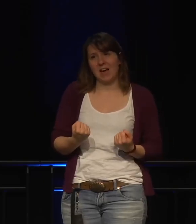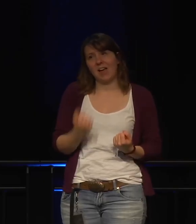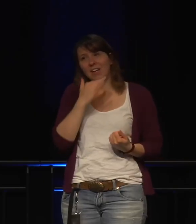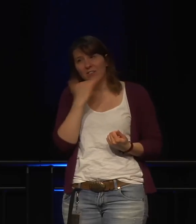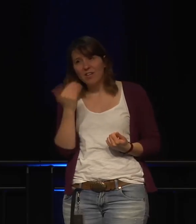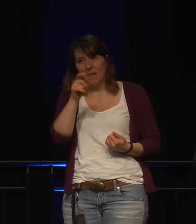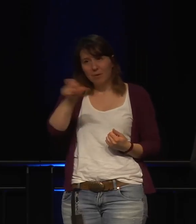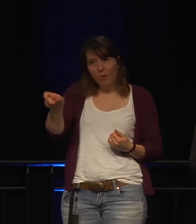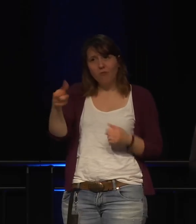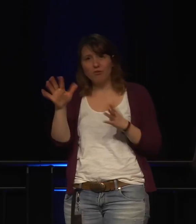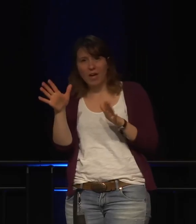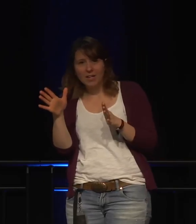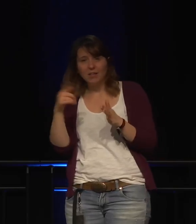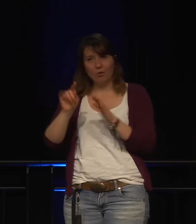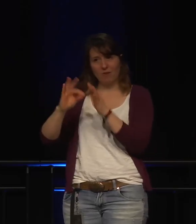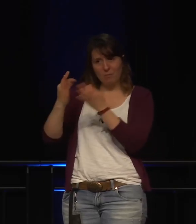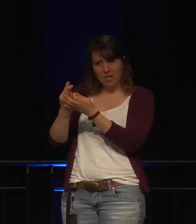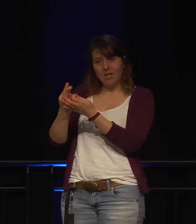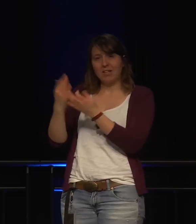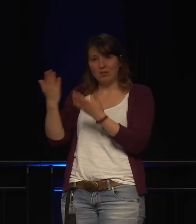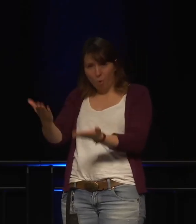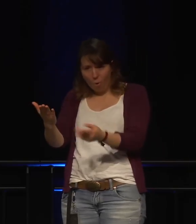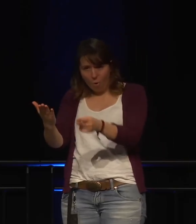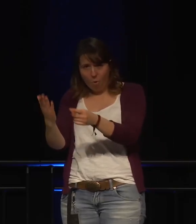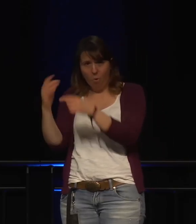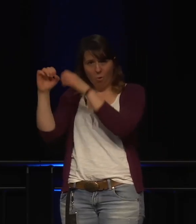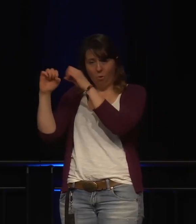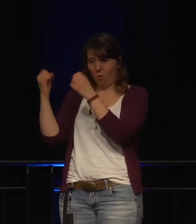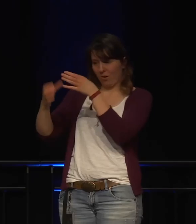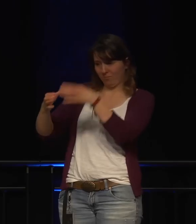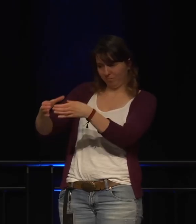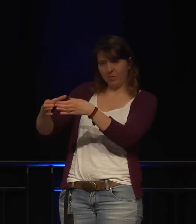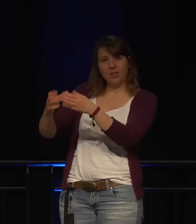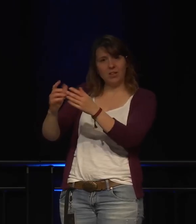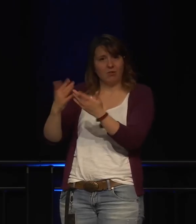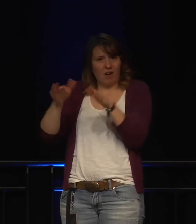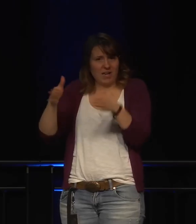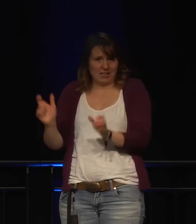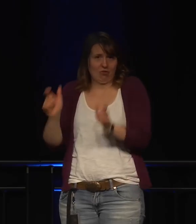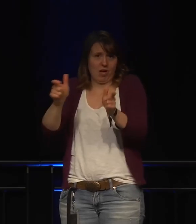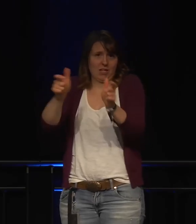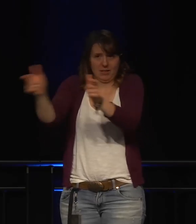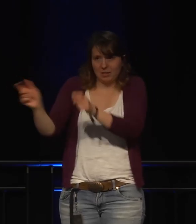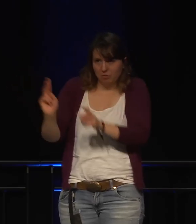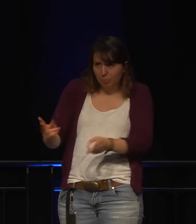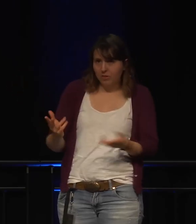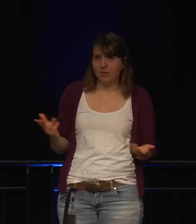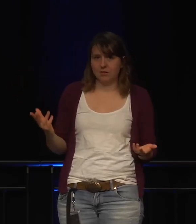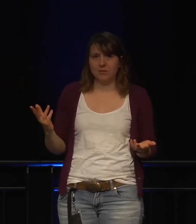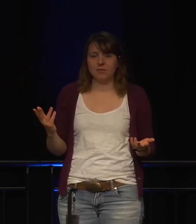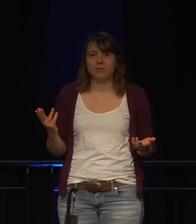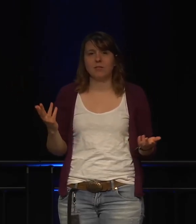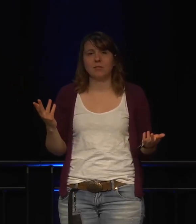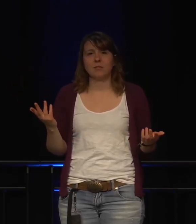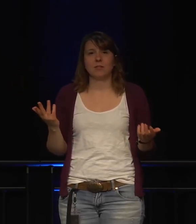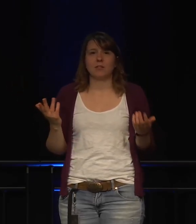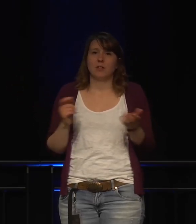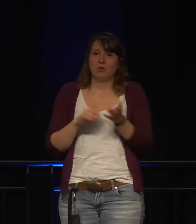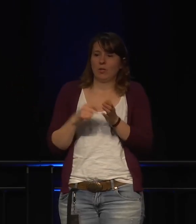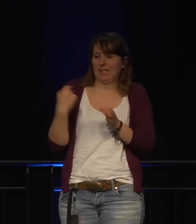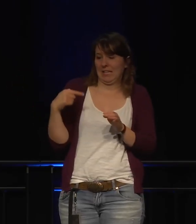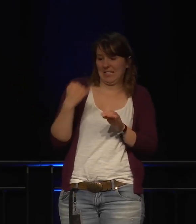smart IoT devices. And that's why I want to talk a very, very, very short time about them. Because I'm sure